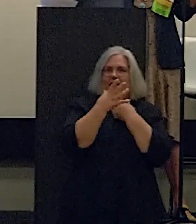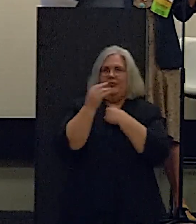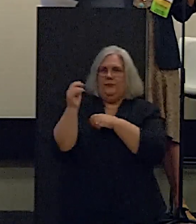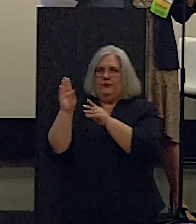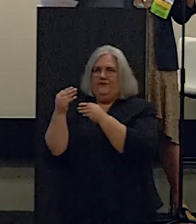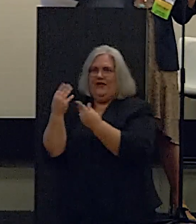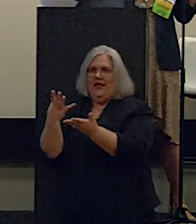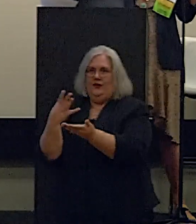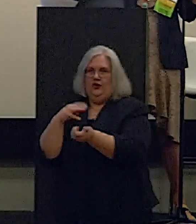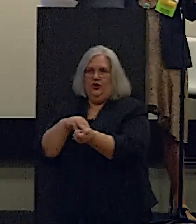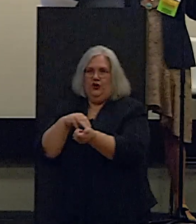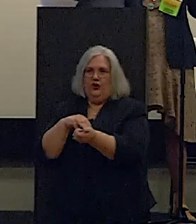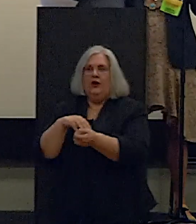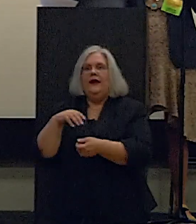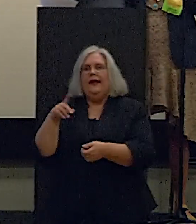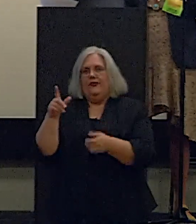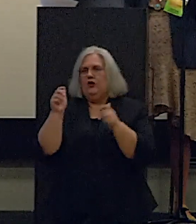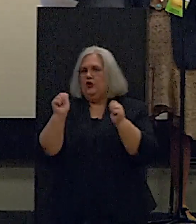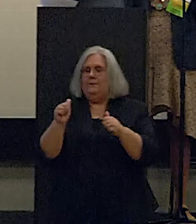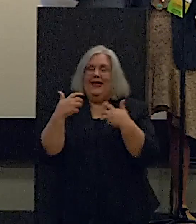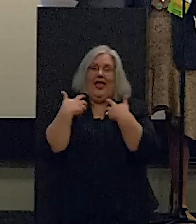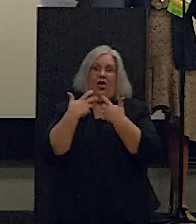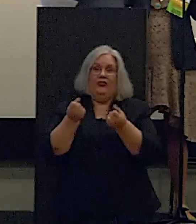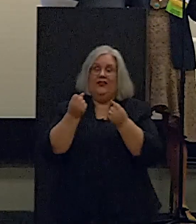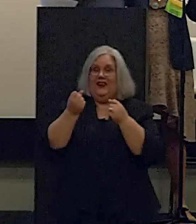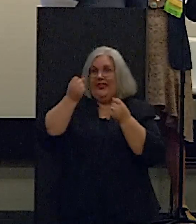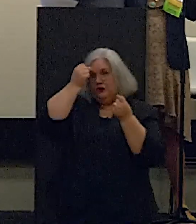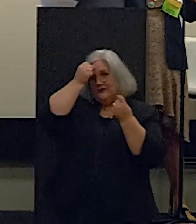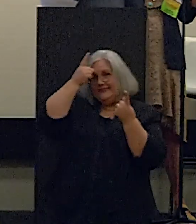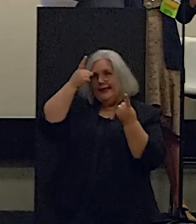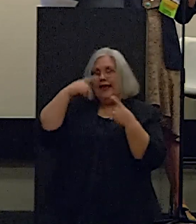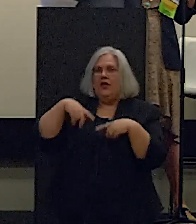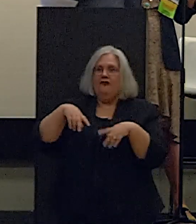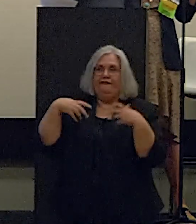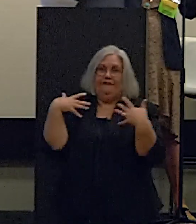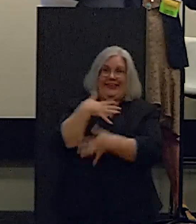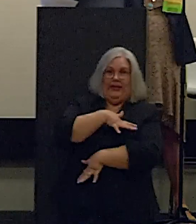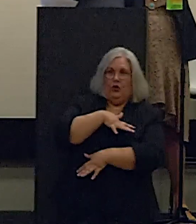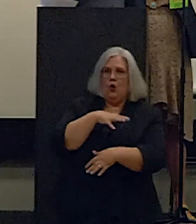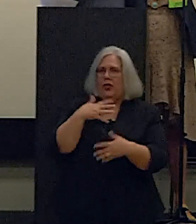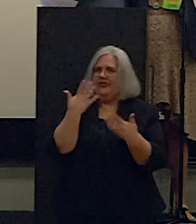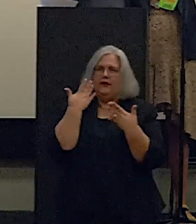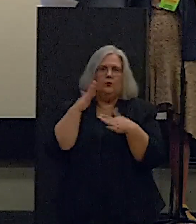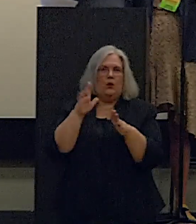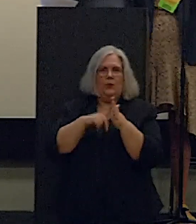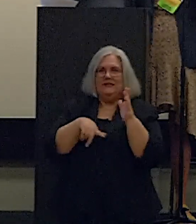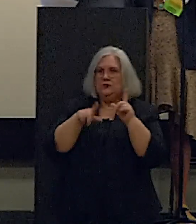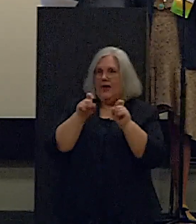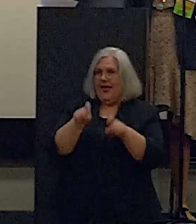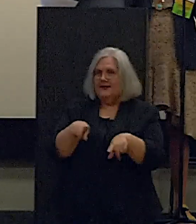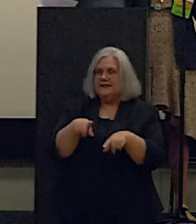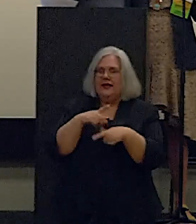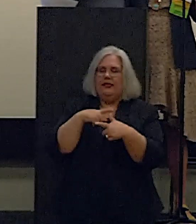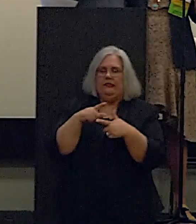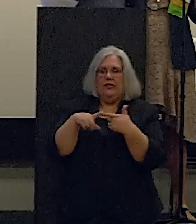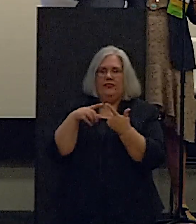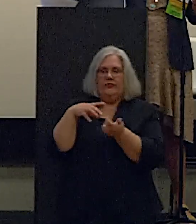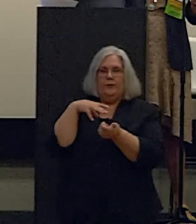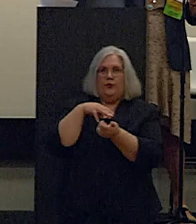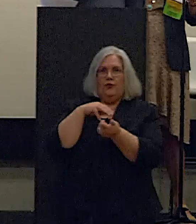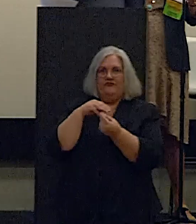And we have, could be health literacy, could be fear, could be don't know what to ask. And then providers